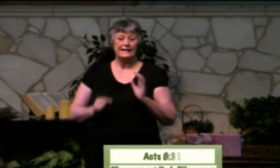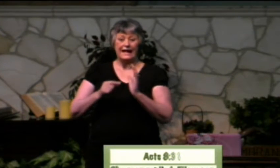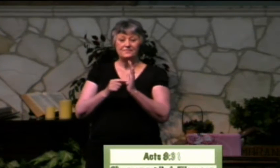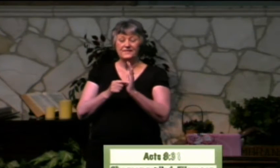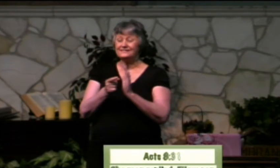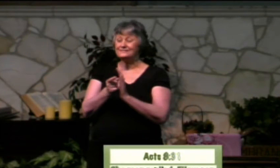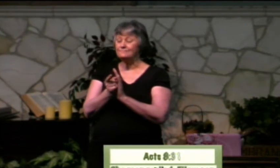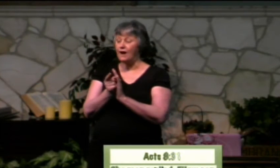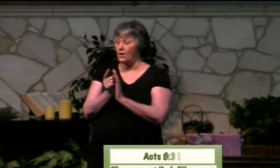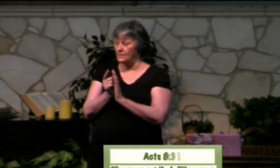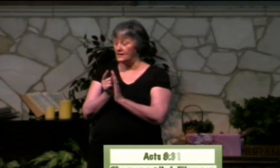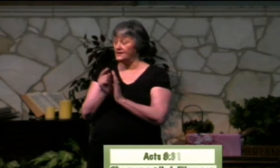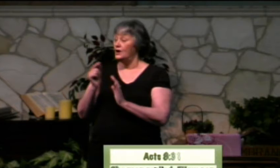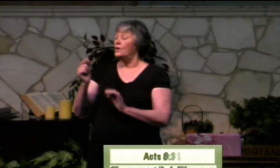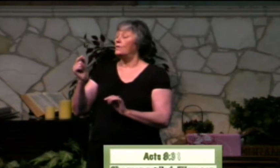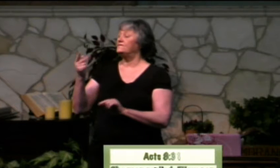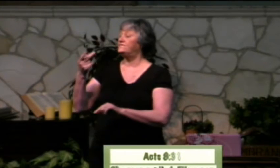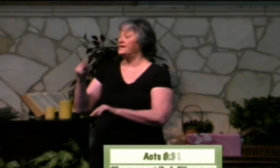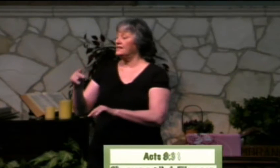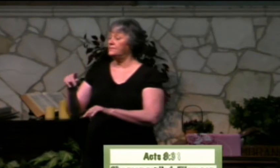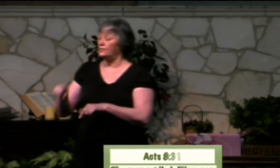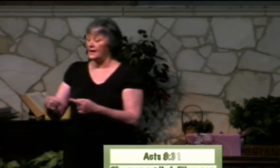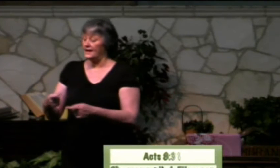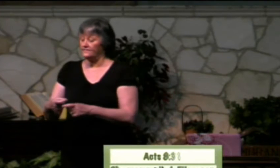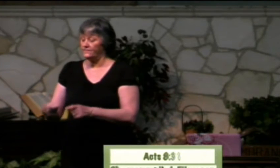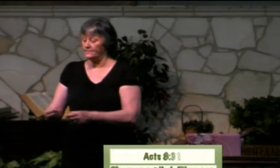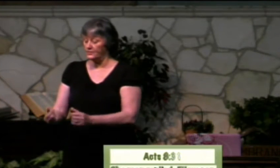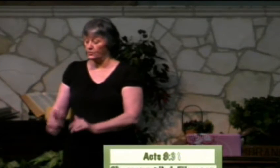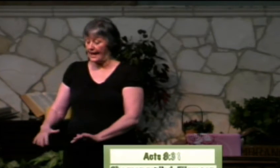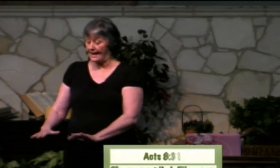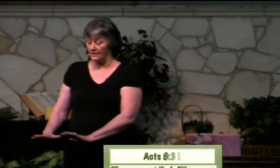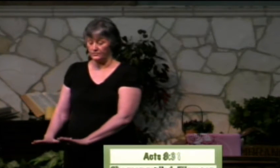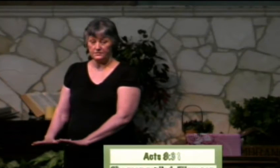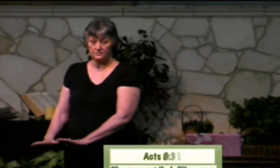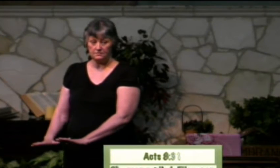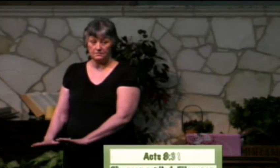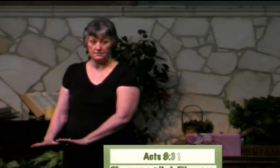At this moment, when Philip went from the ground